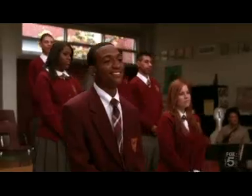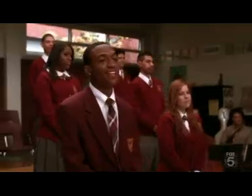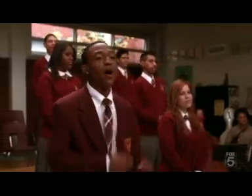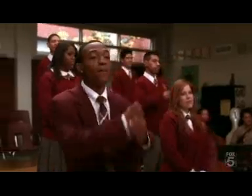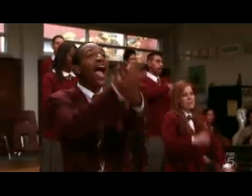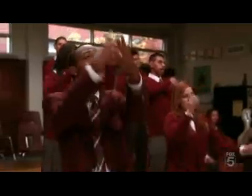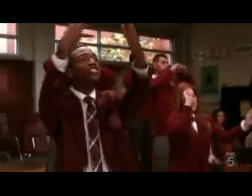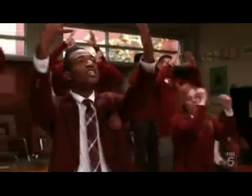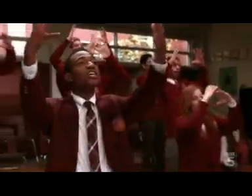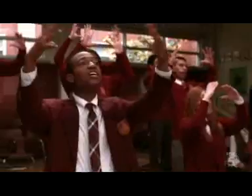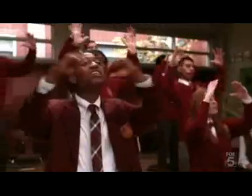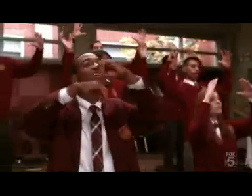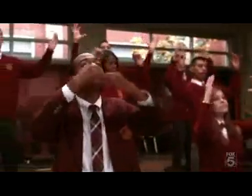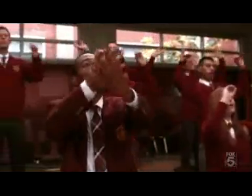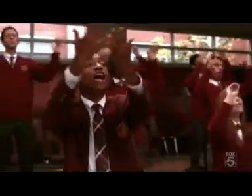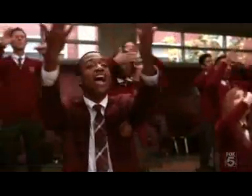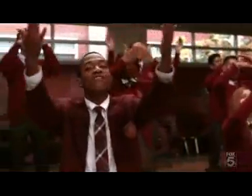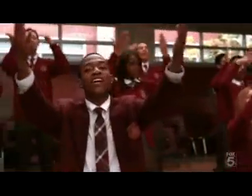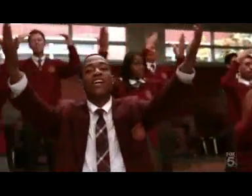Imagine there's no habit